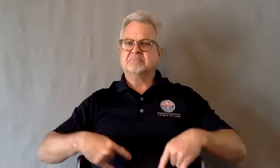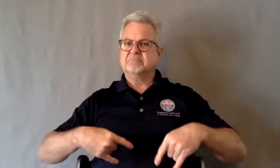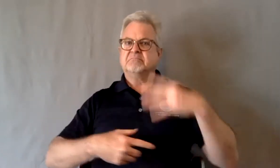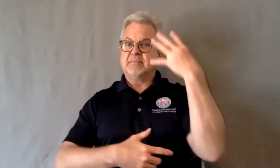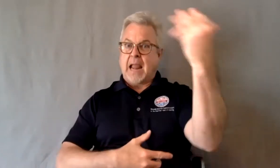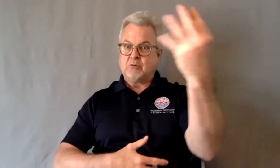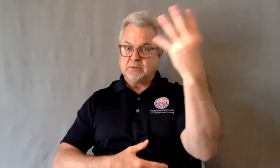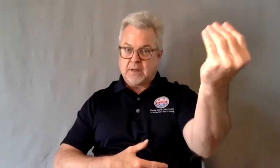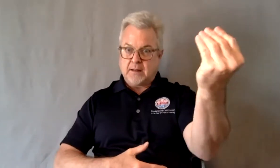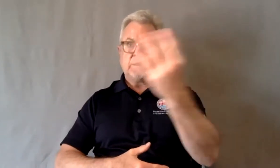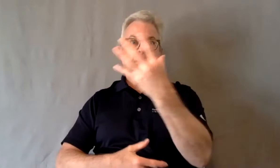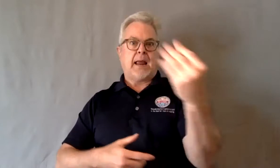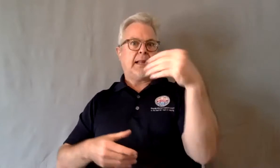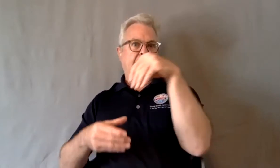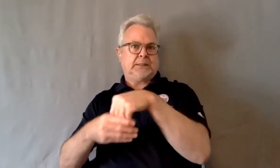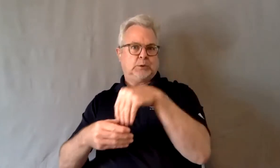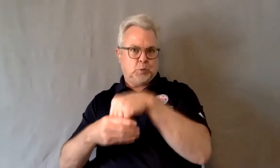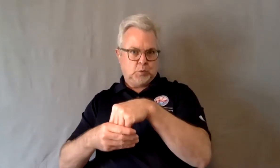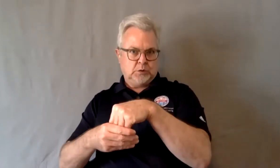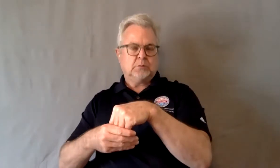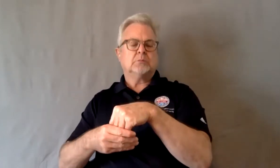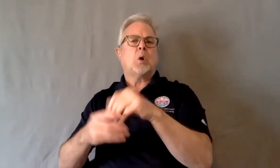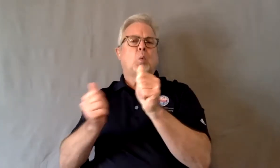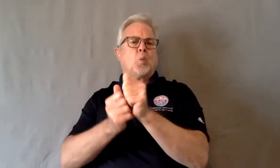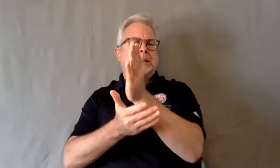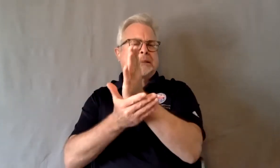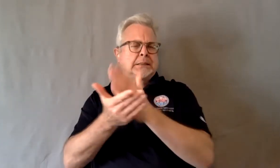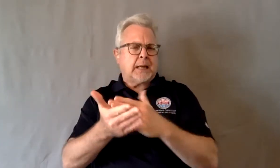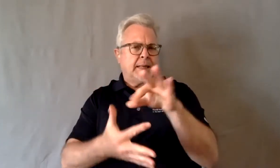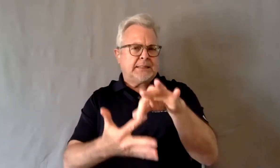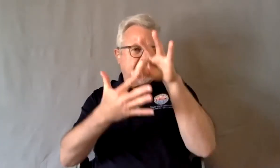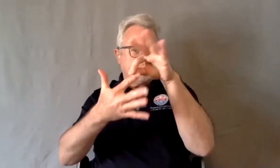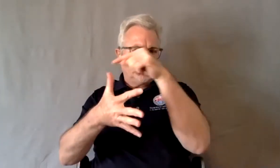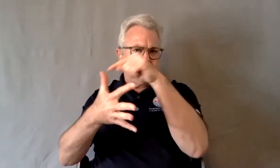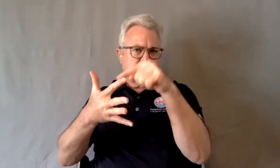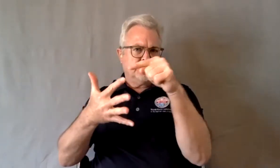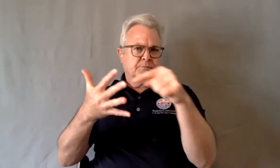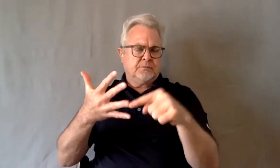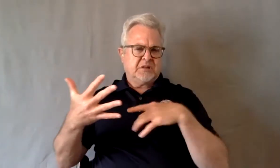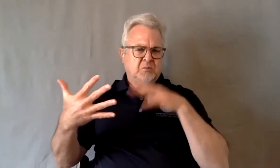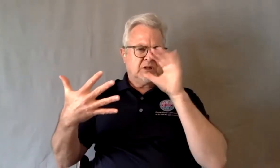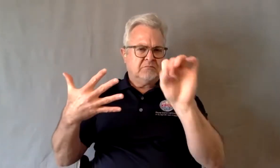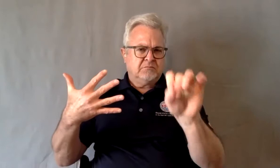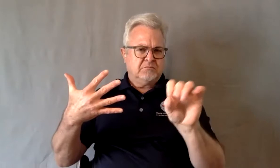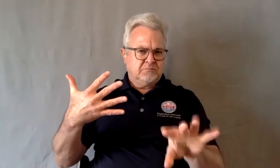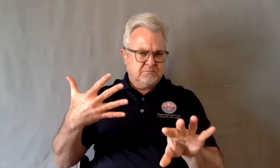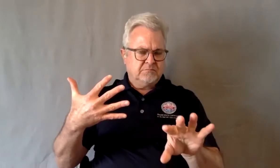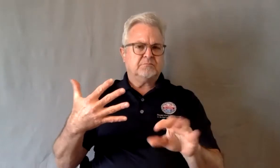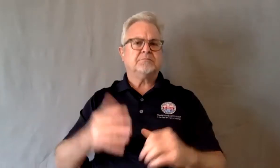are fully vaccinated to not wear a mask while outside and indoors as well, with